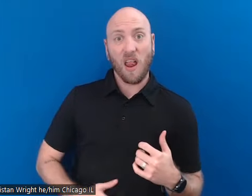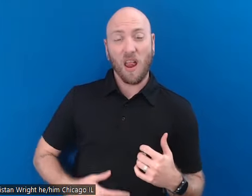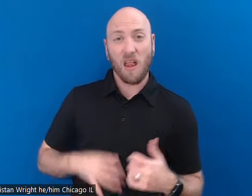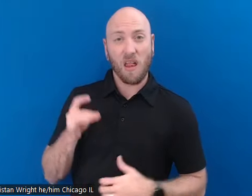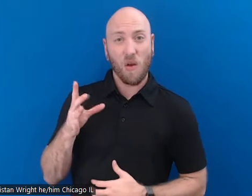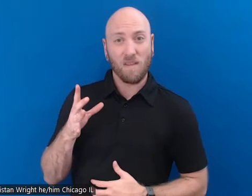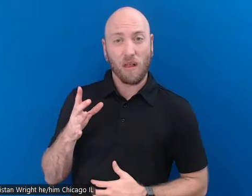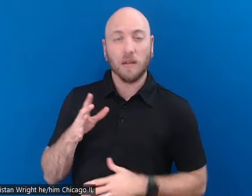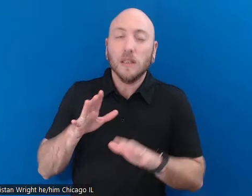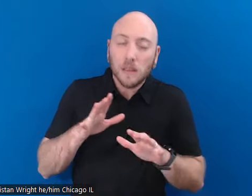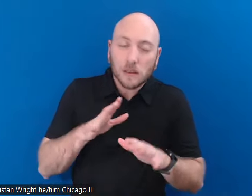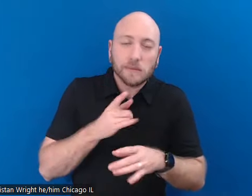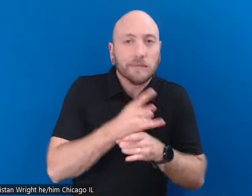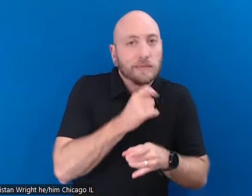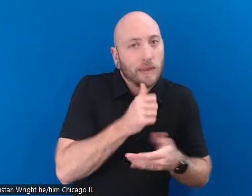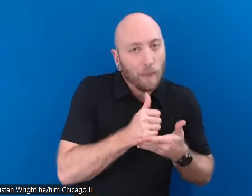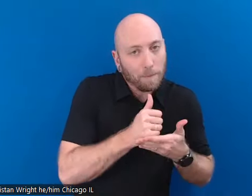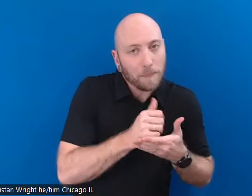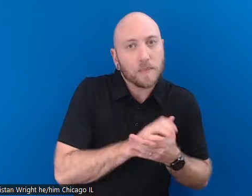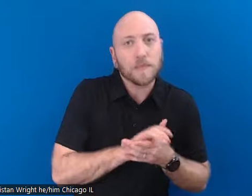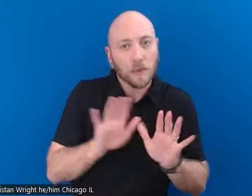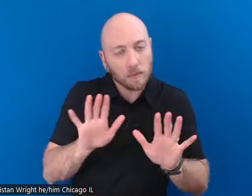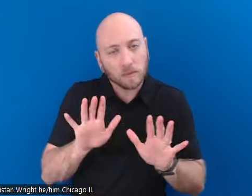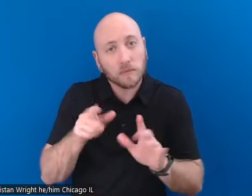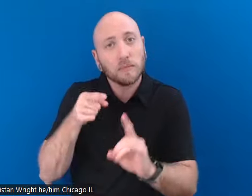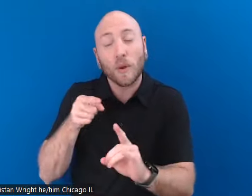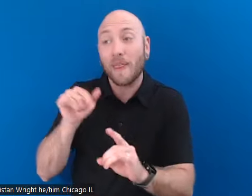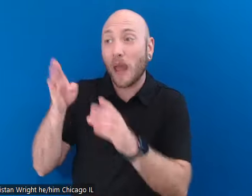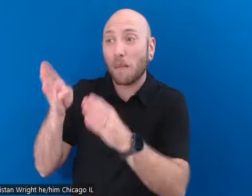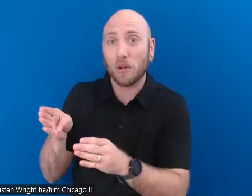probably the drinking a little bit of dealing with this person.